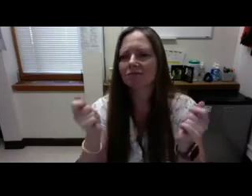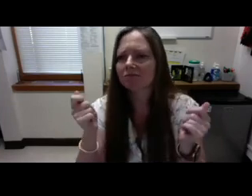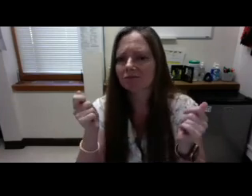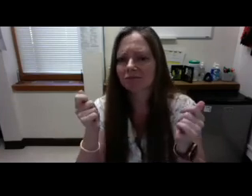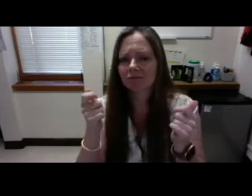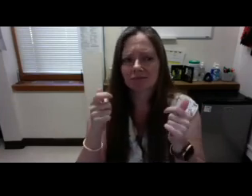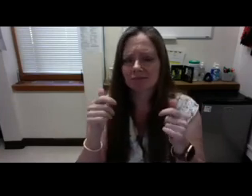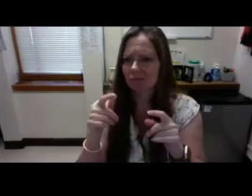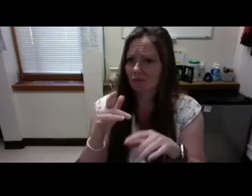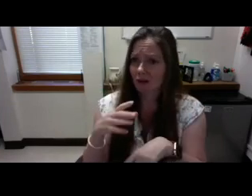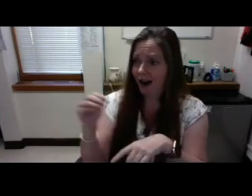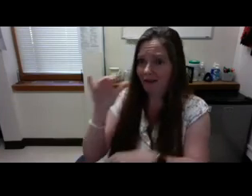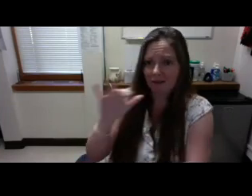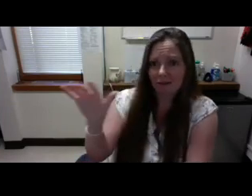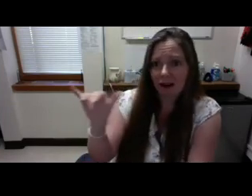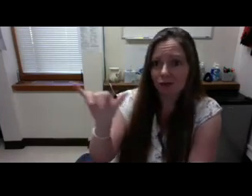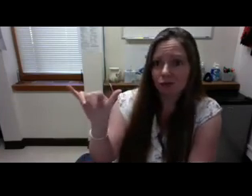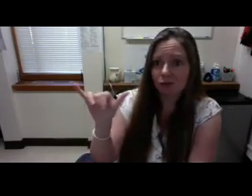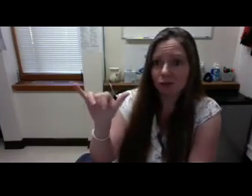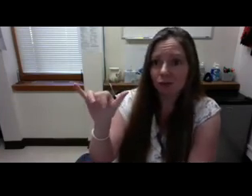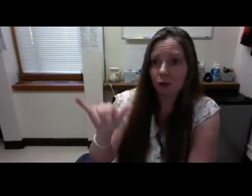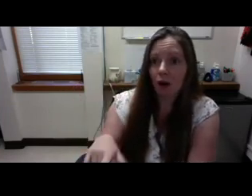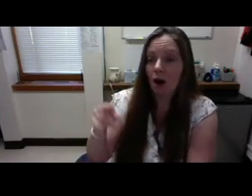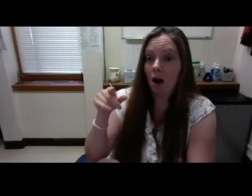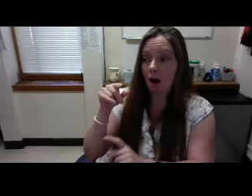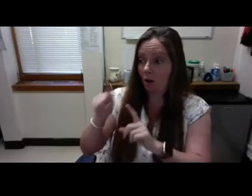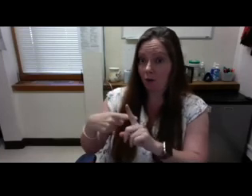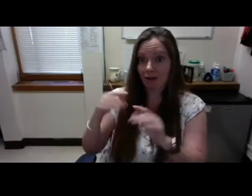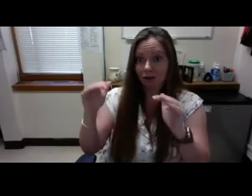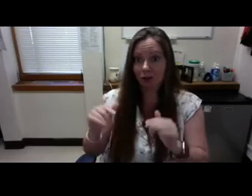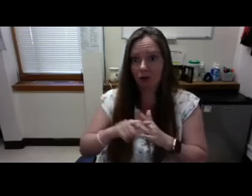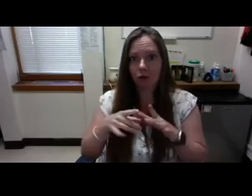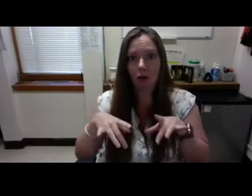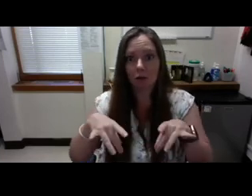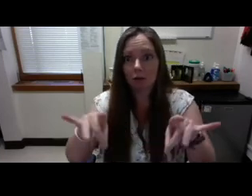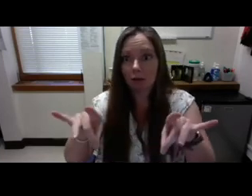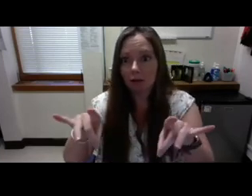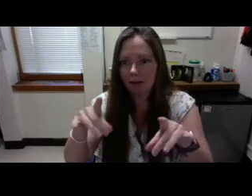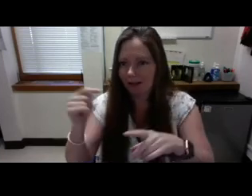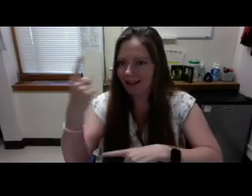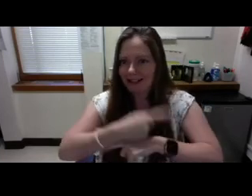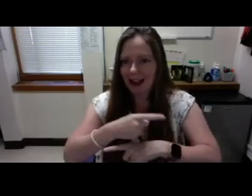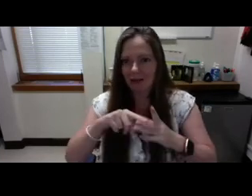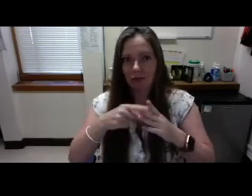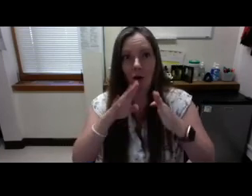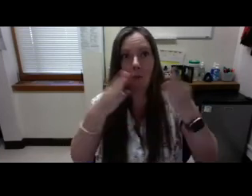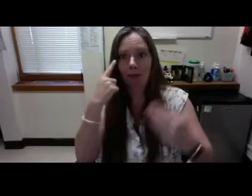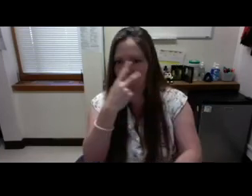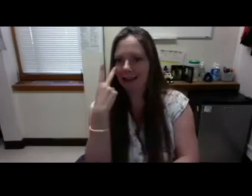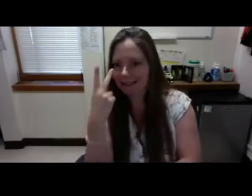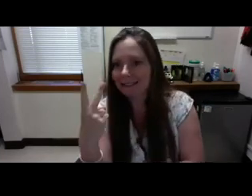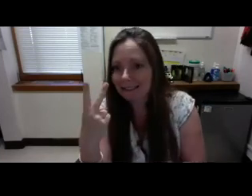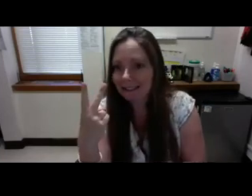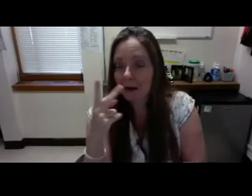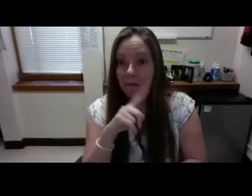it as soon as a deaf baby is born, they can start signing almost right away, and they can start finger spelling.